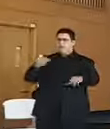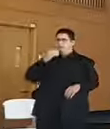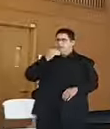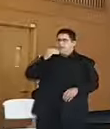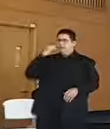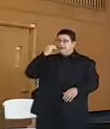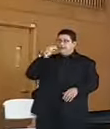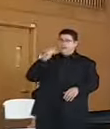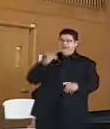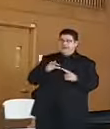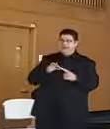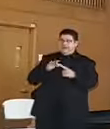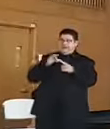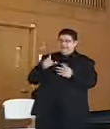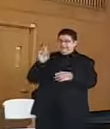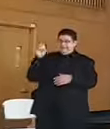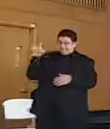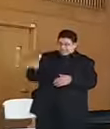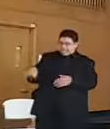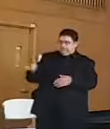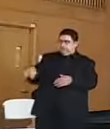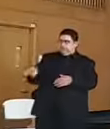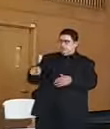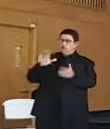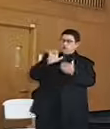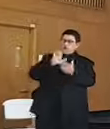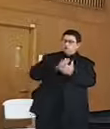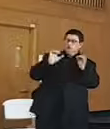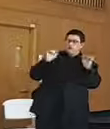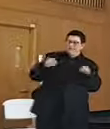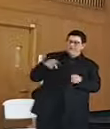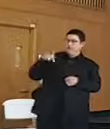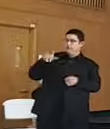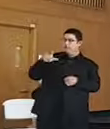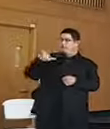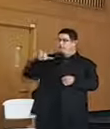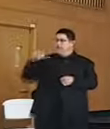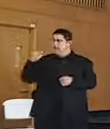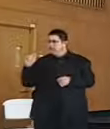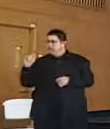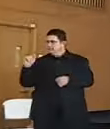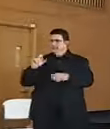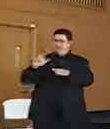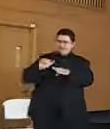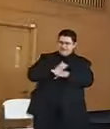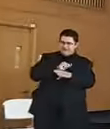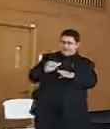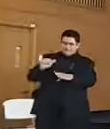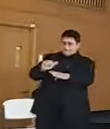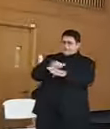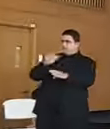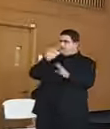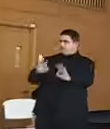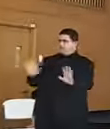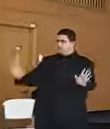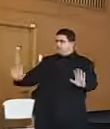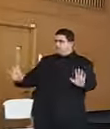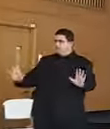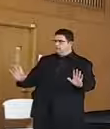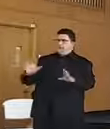essentially necessary so that schools can pilot, practice, and practice doesn't make perfect. Practice